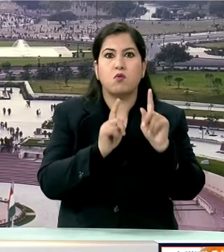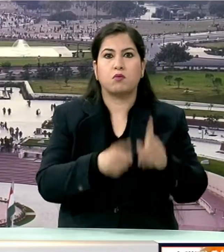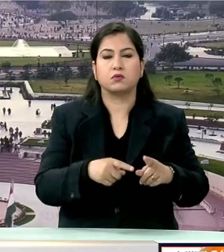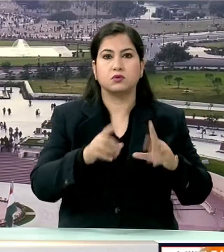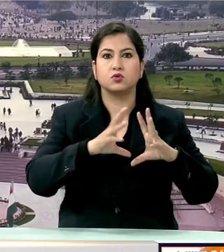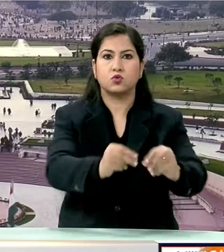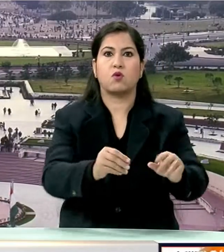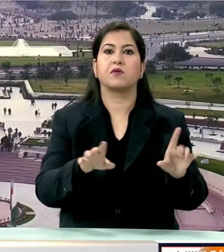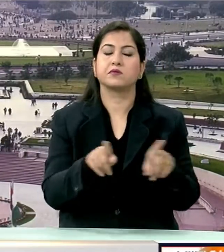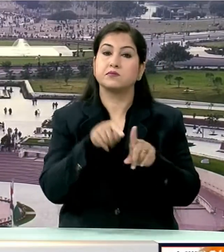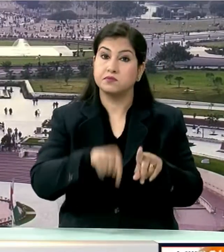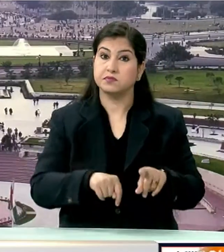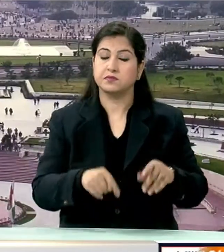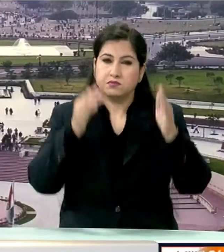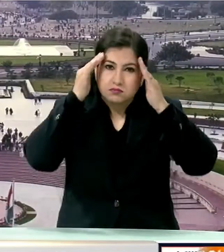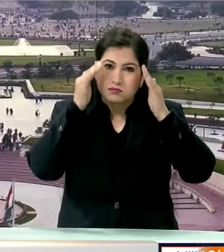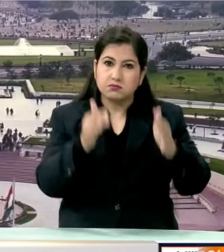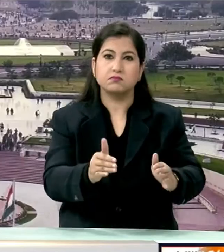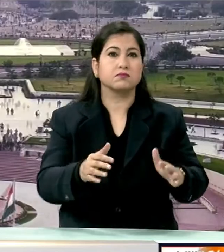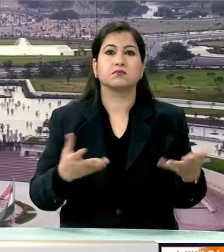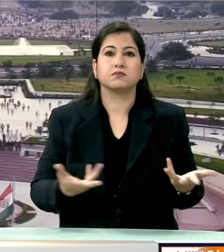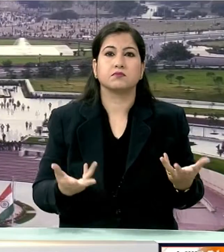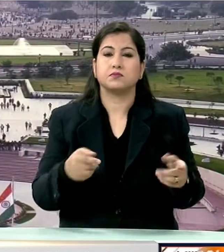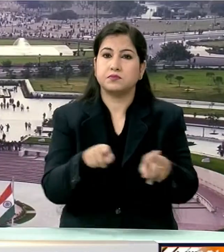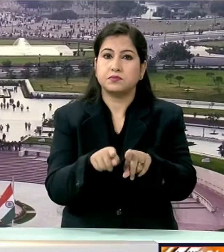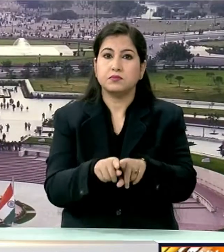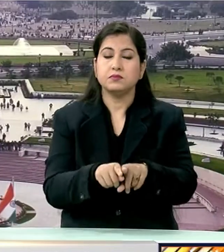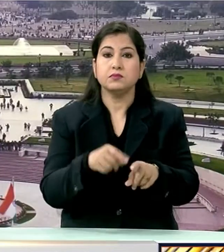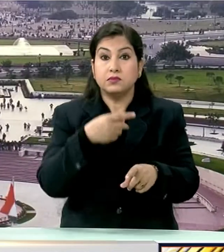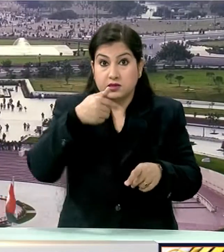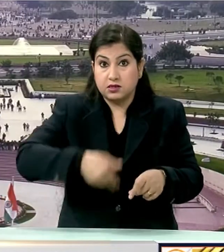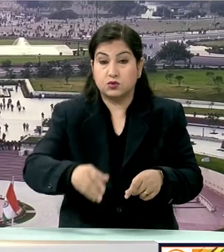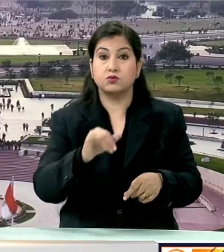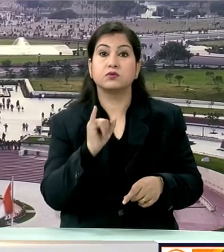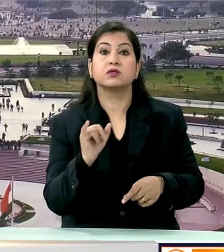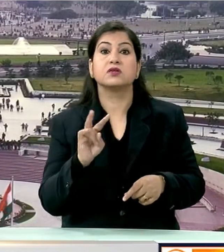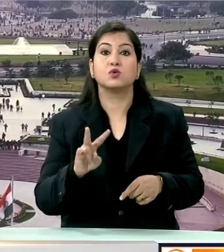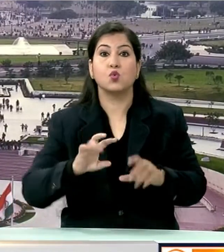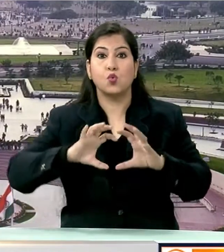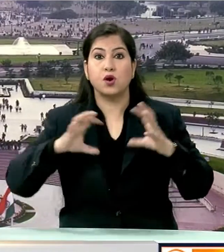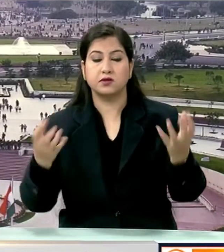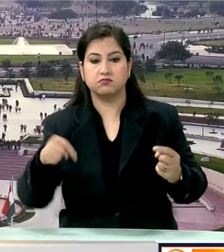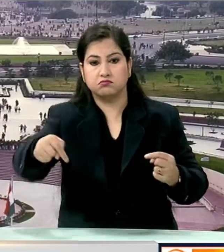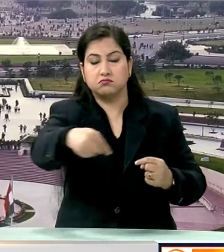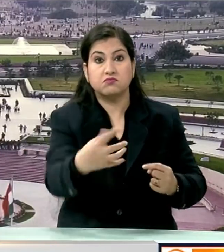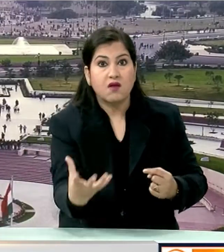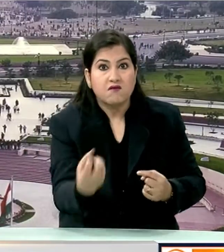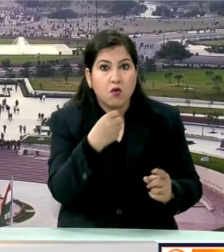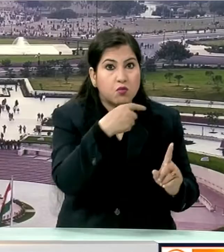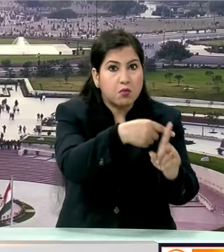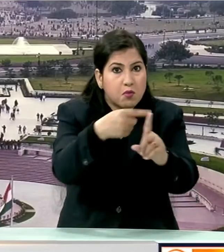reiterated containment should be the focus of countries, noting that from the 62 nations that have reported the virus